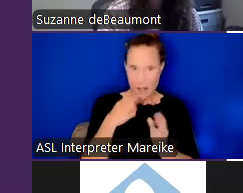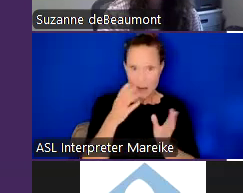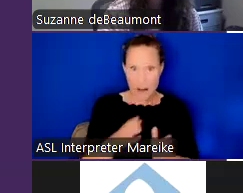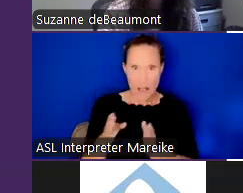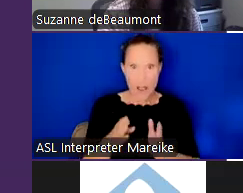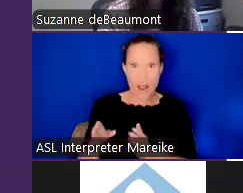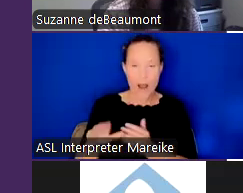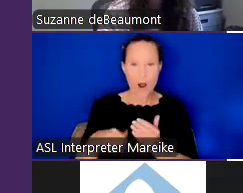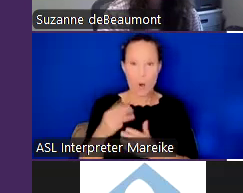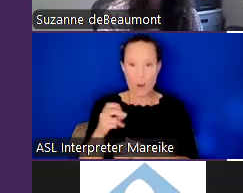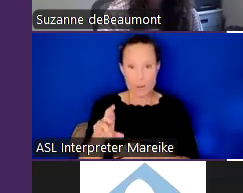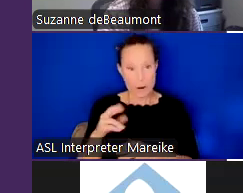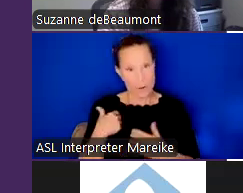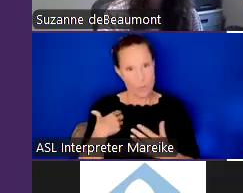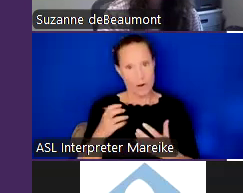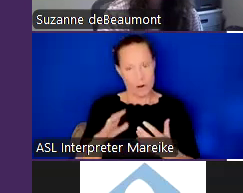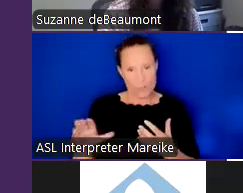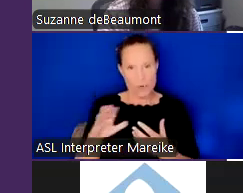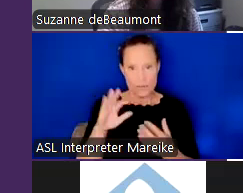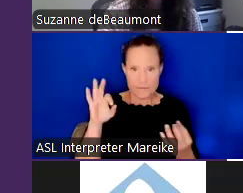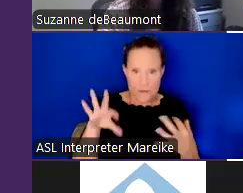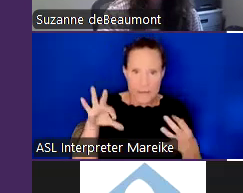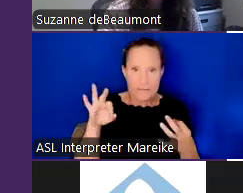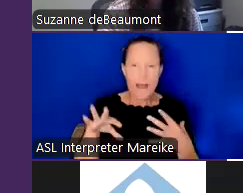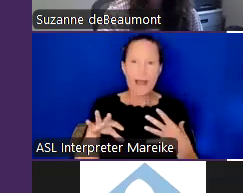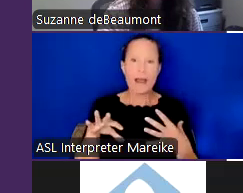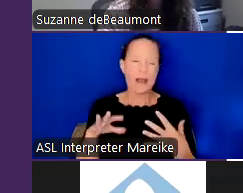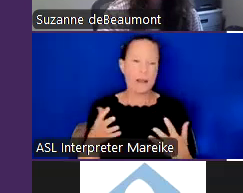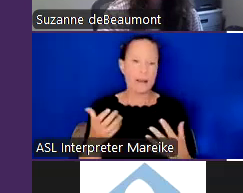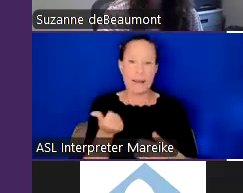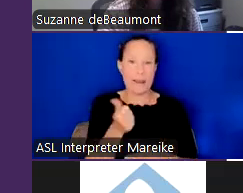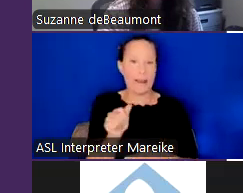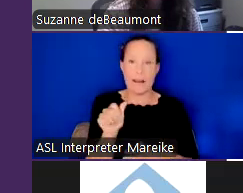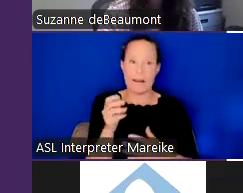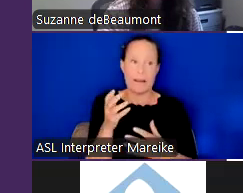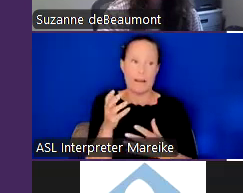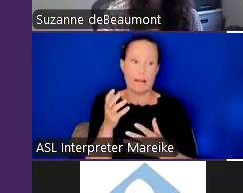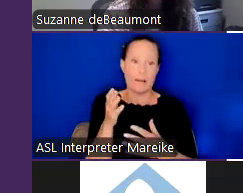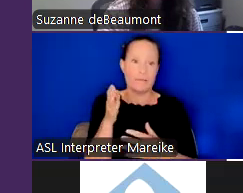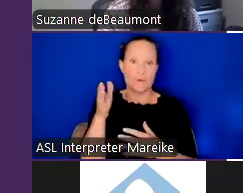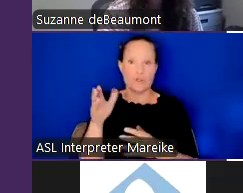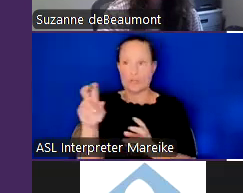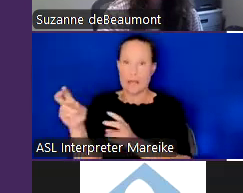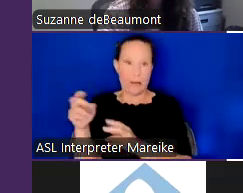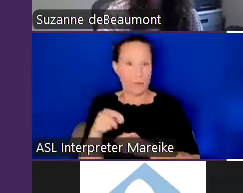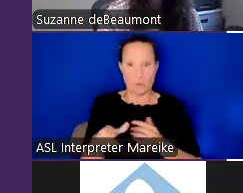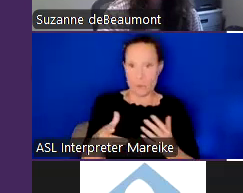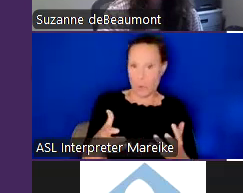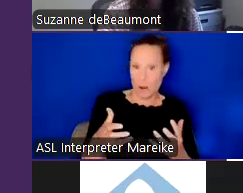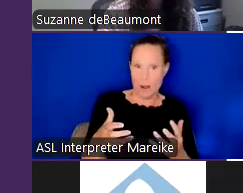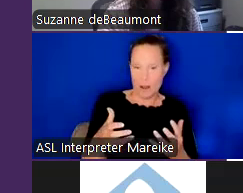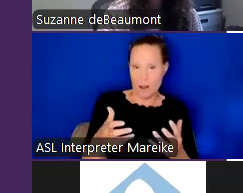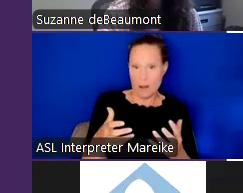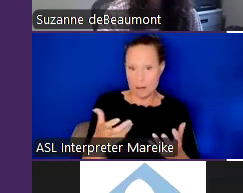your feedback and for any future topics. So with all of that out of the